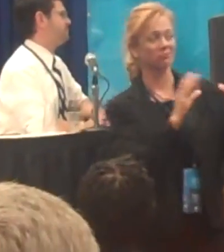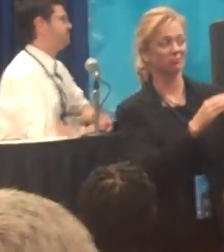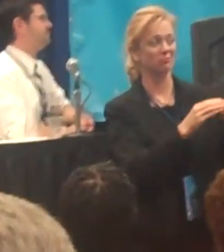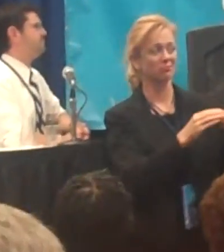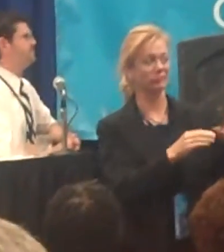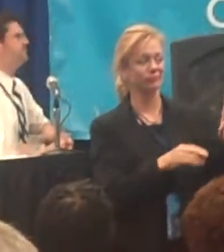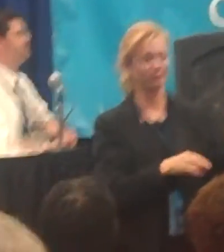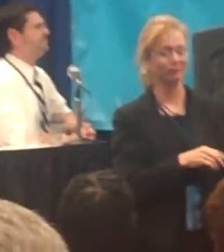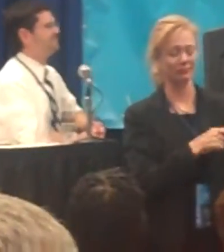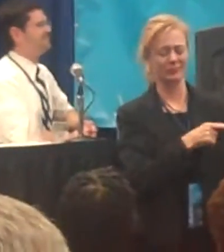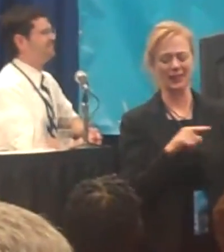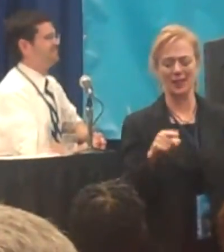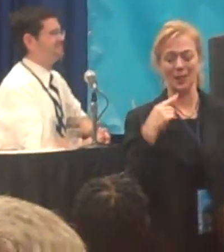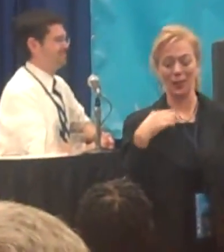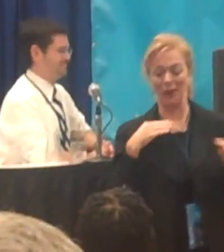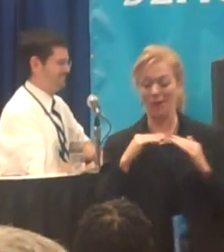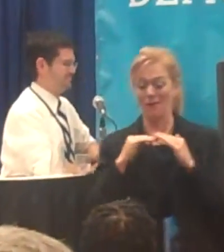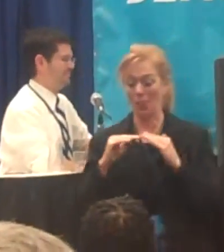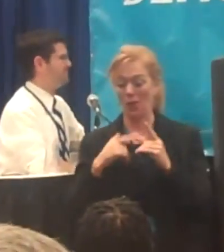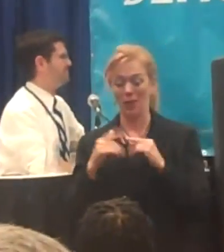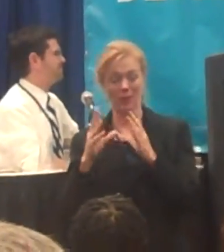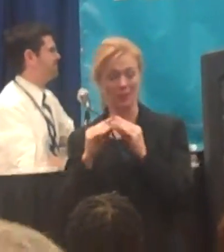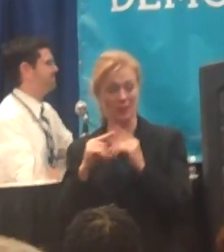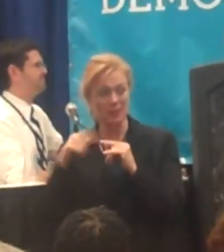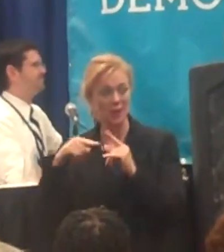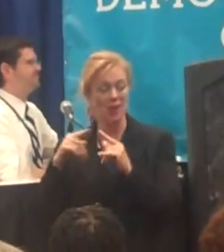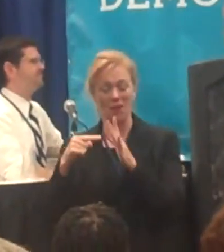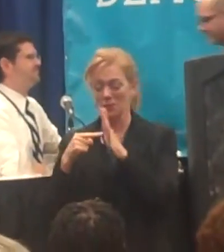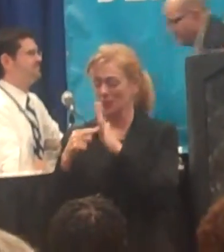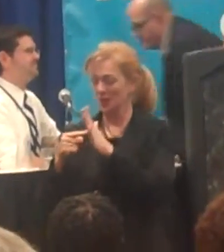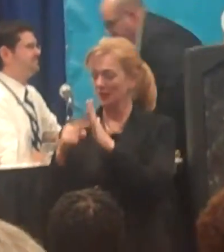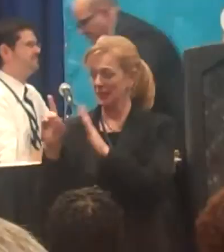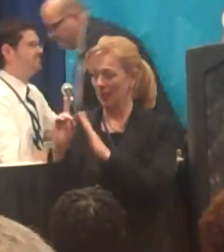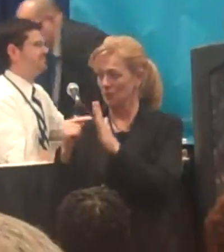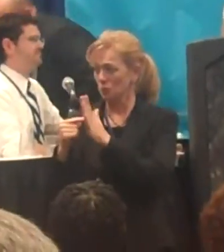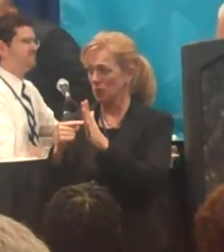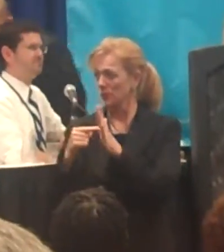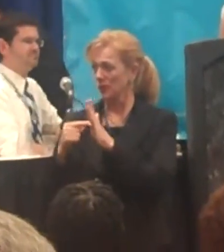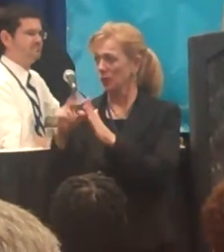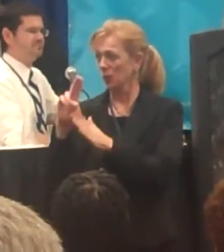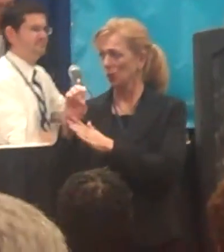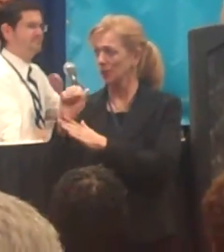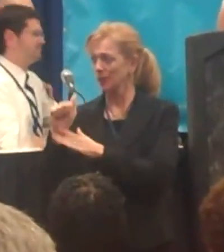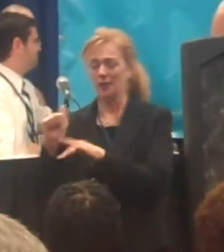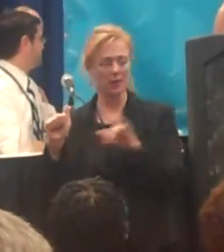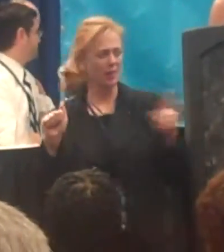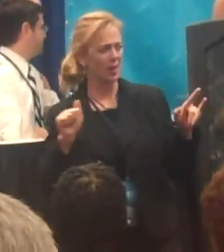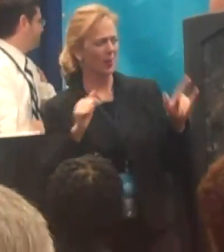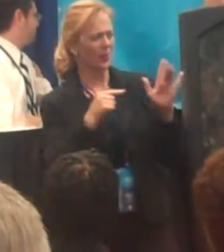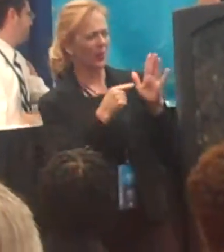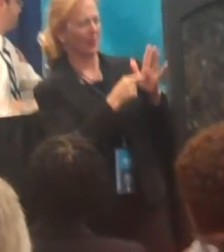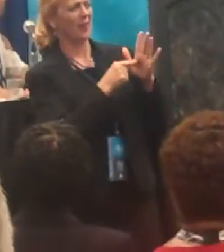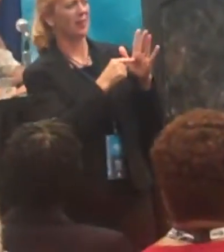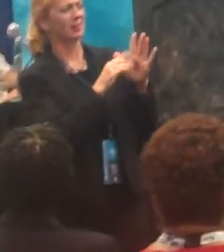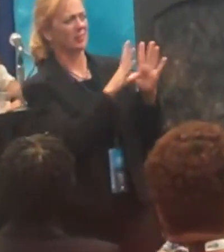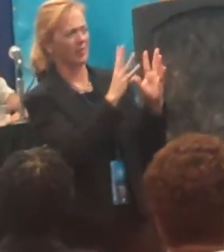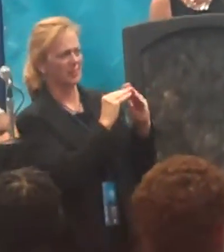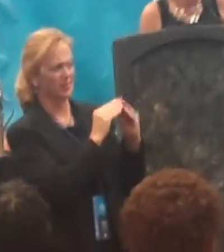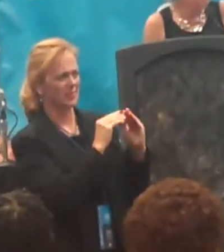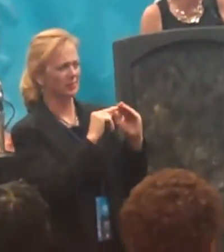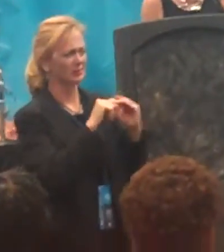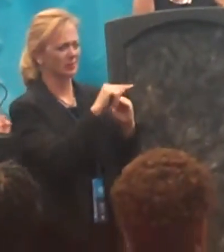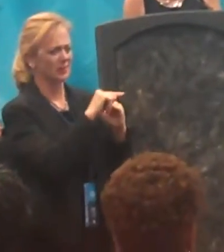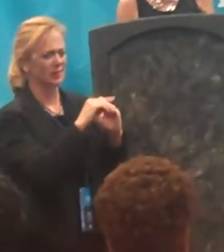at the floor of our convention where our delegates represent America, and I look at the floor of their